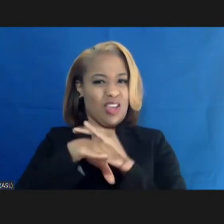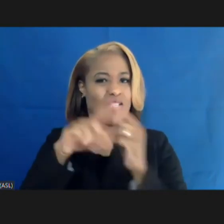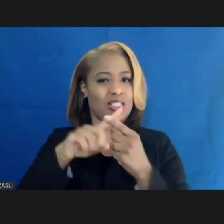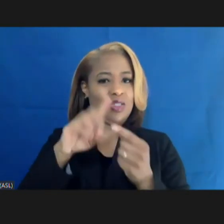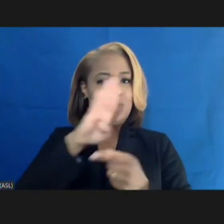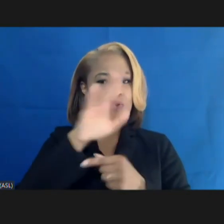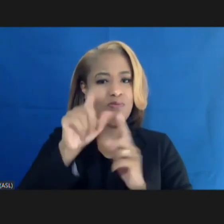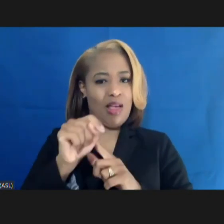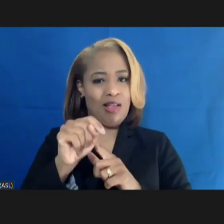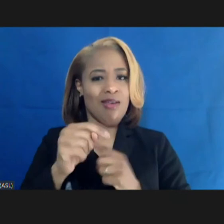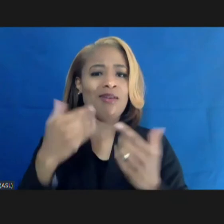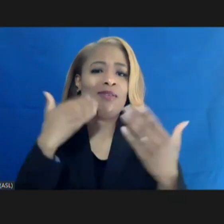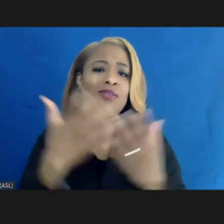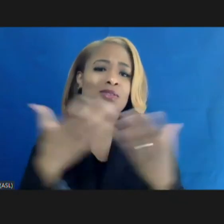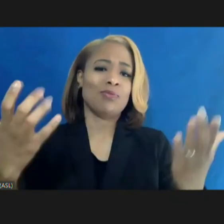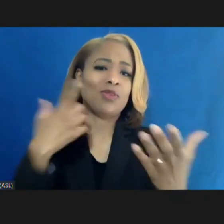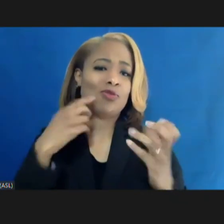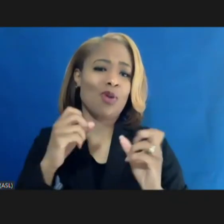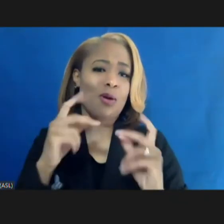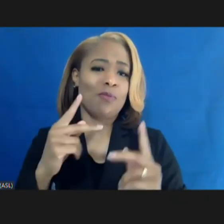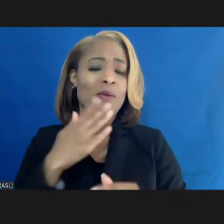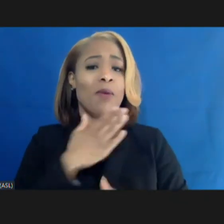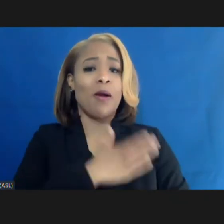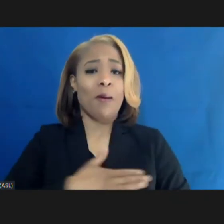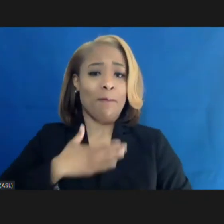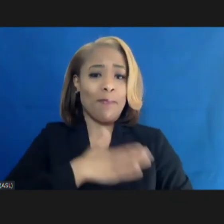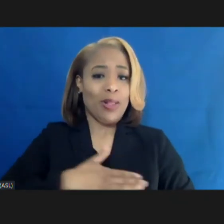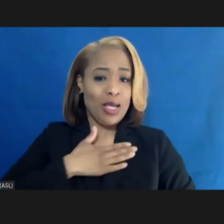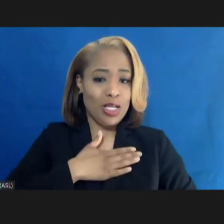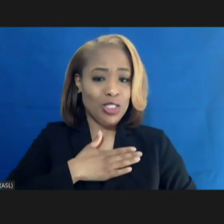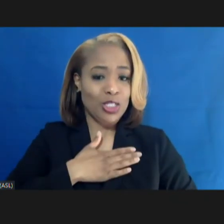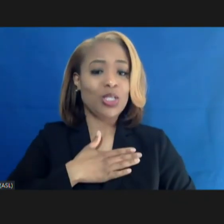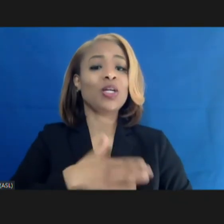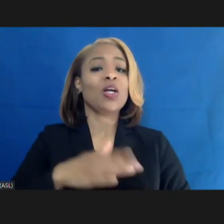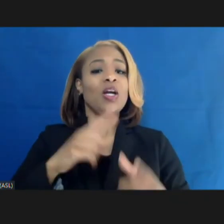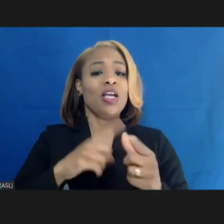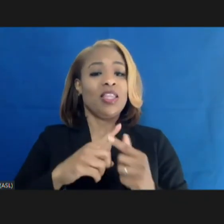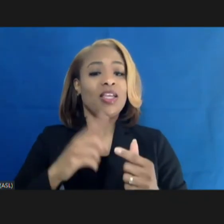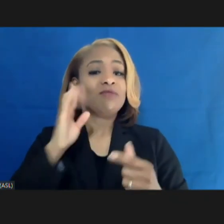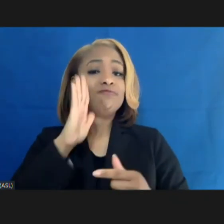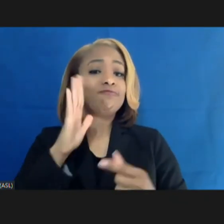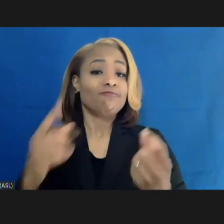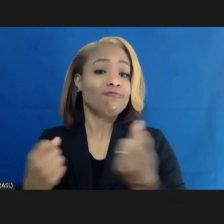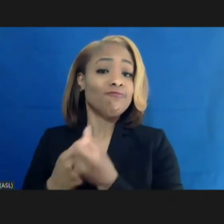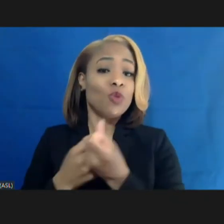for the opportunity. It is my pleasure to introduce Senator Voino.